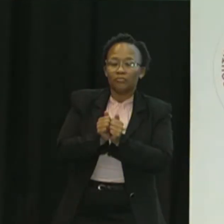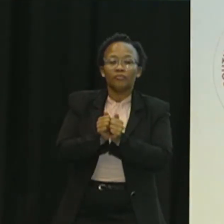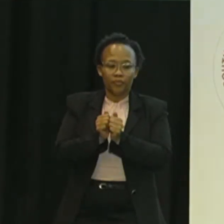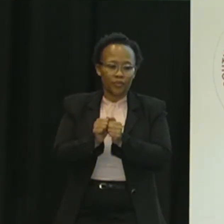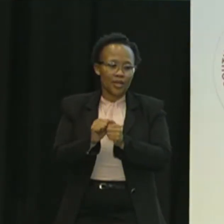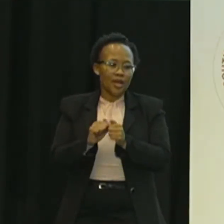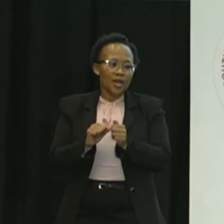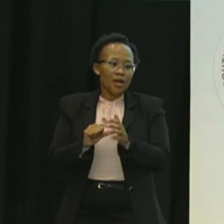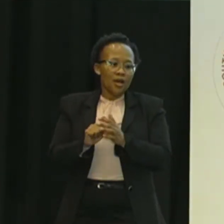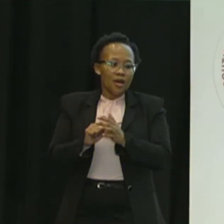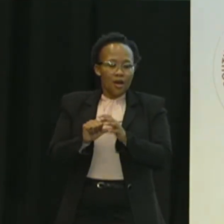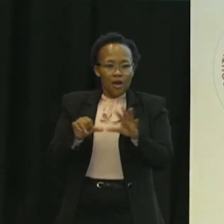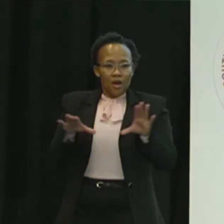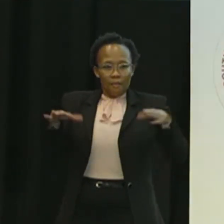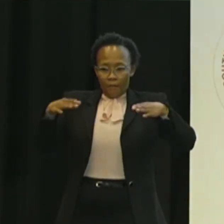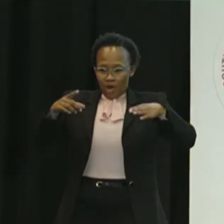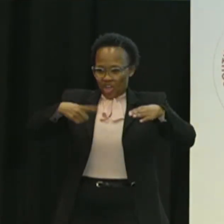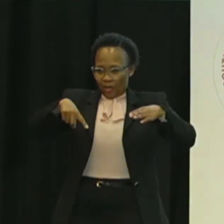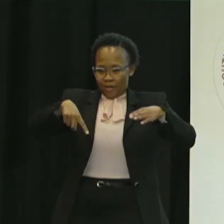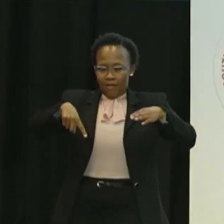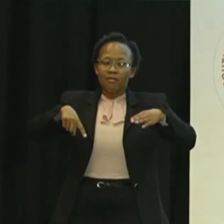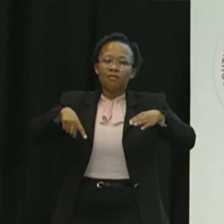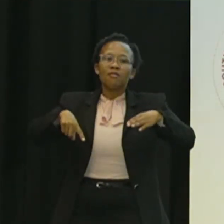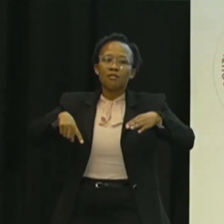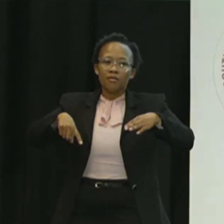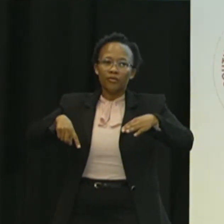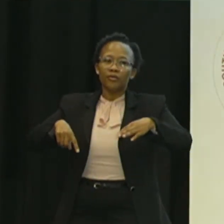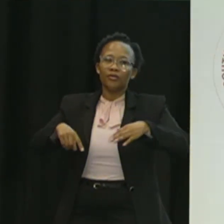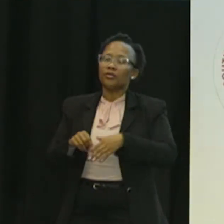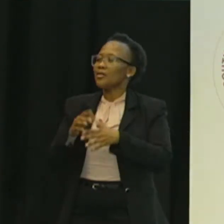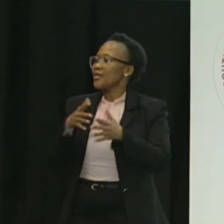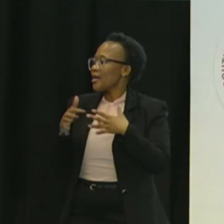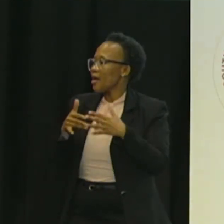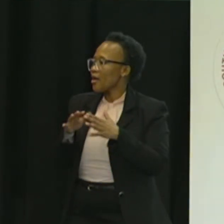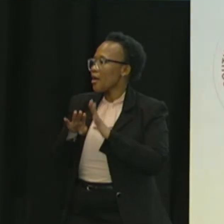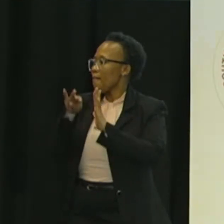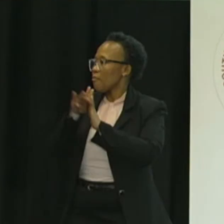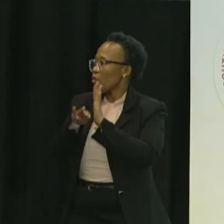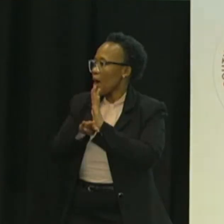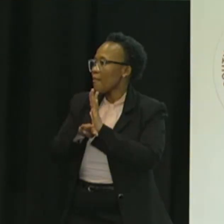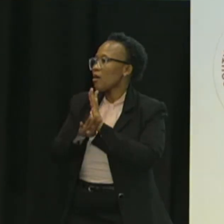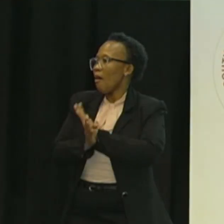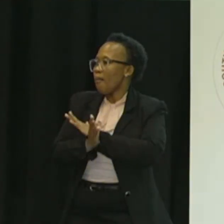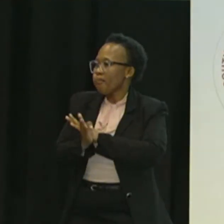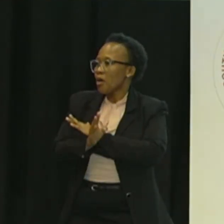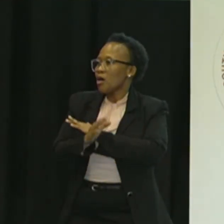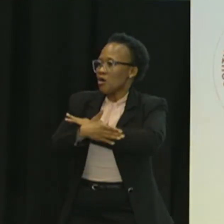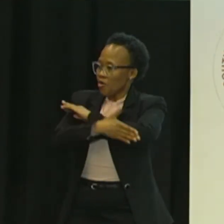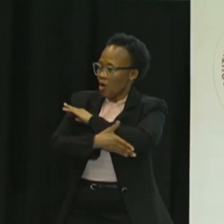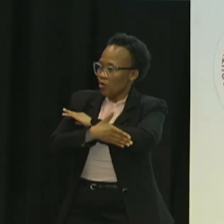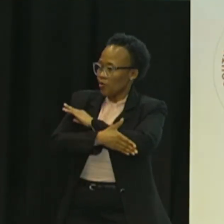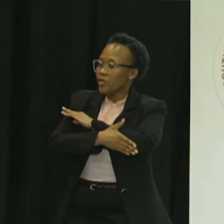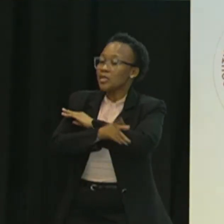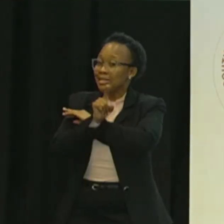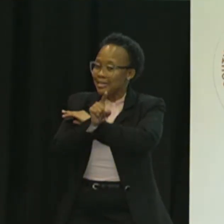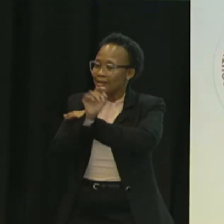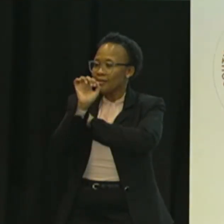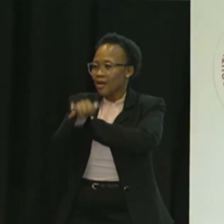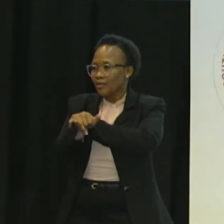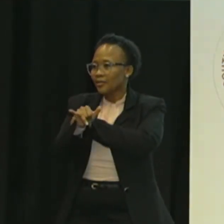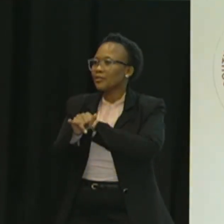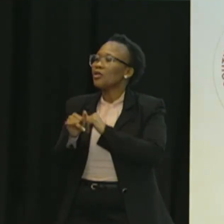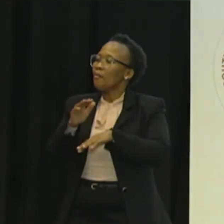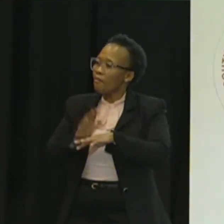to be the backbone of any programming in any country. And we need to see greater and consistent engagement of the